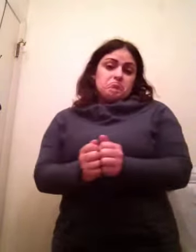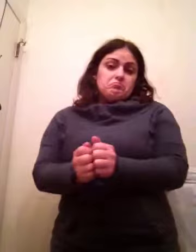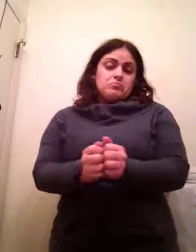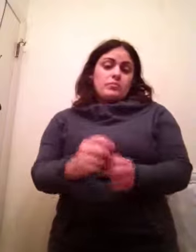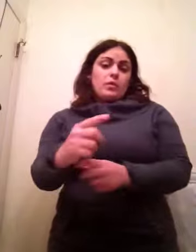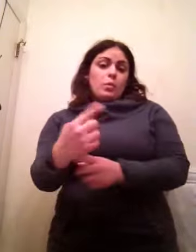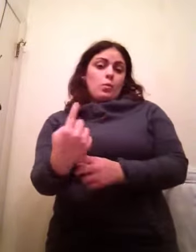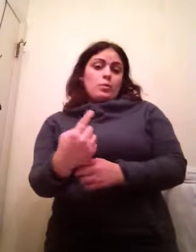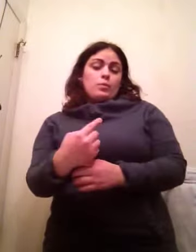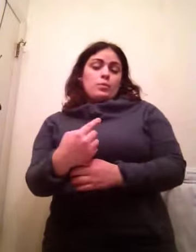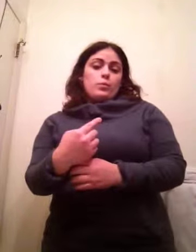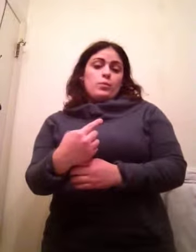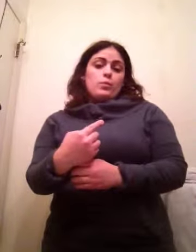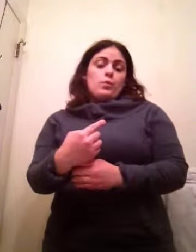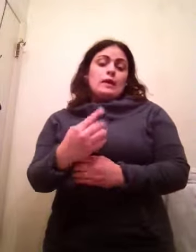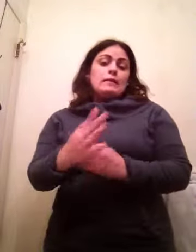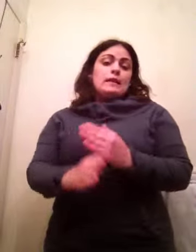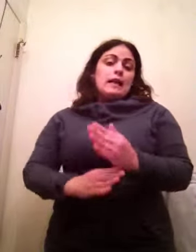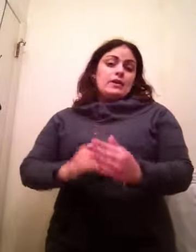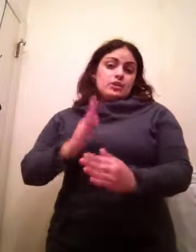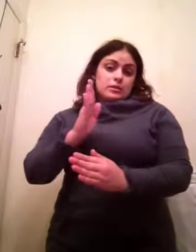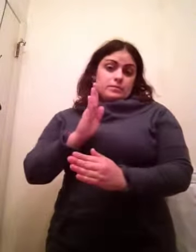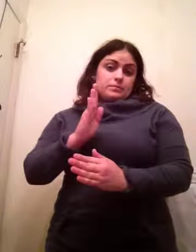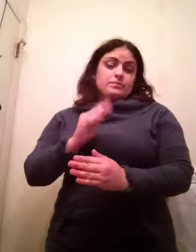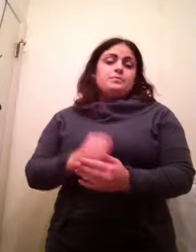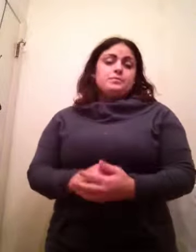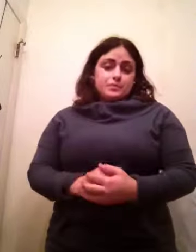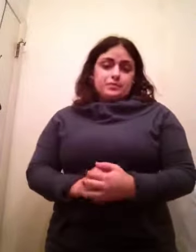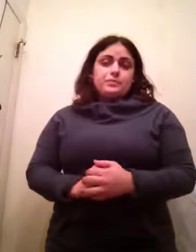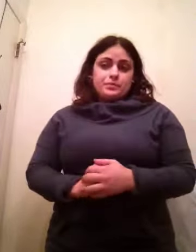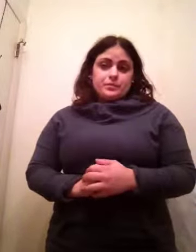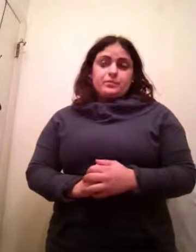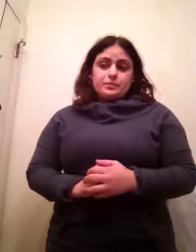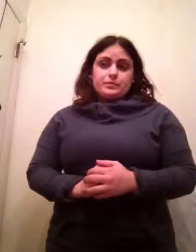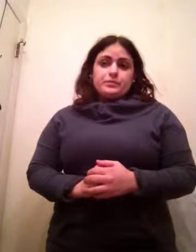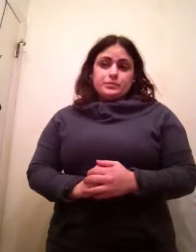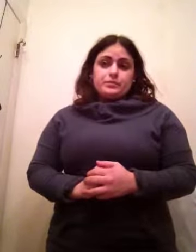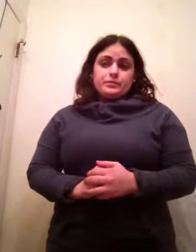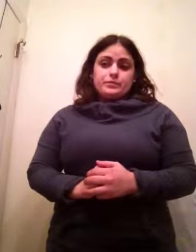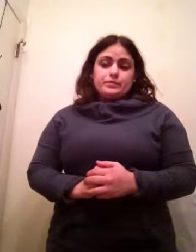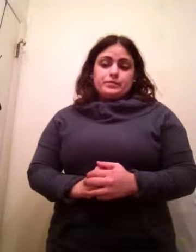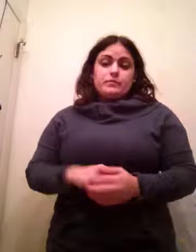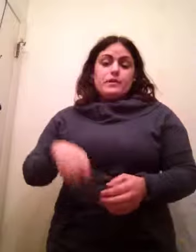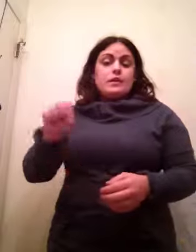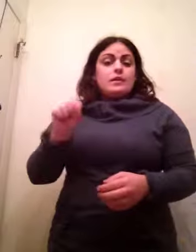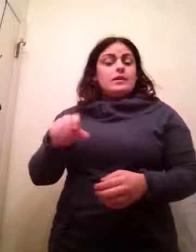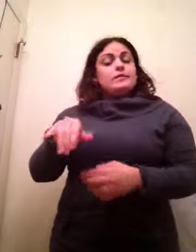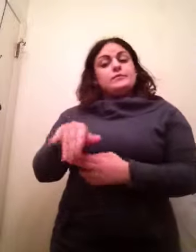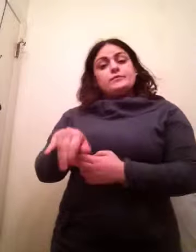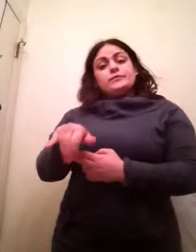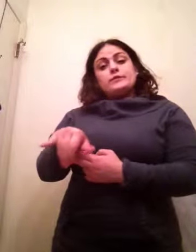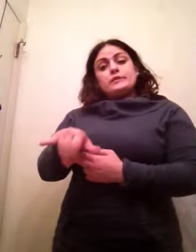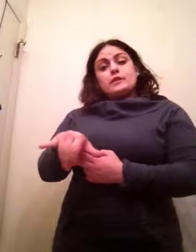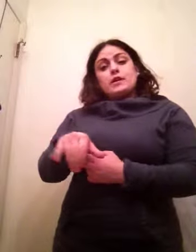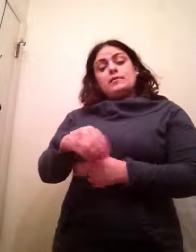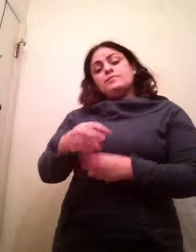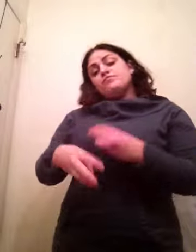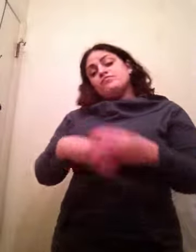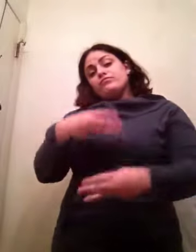The North was fast becoming a world of cities and factories. The South remained a world of plantations and farms. But the greatest difference between the